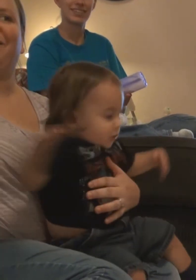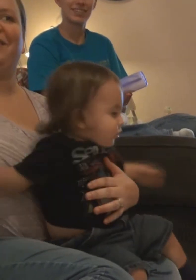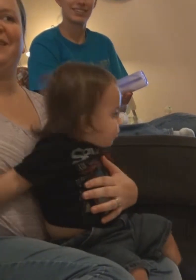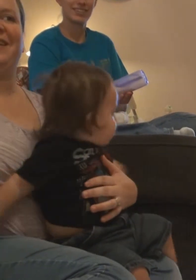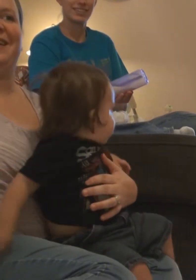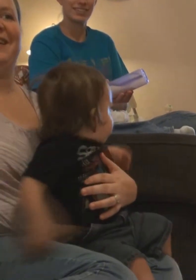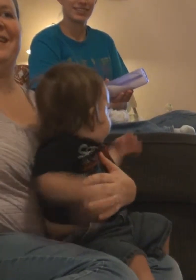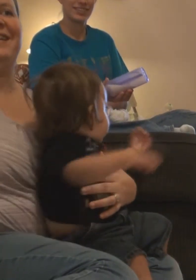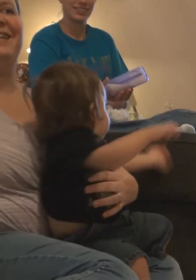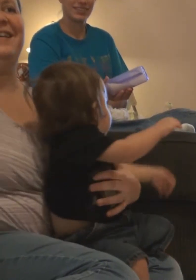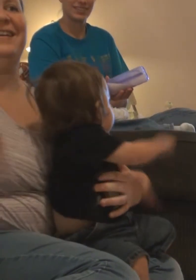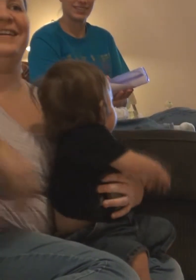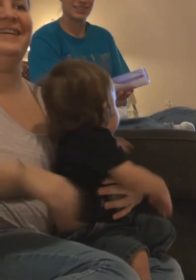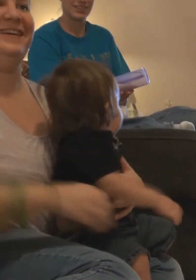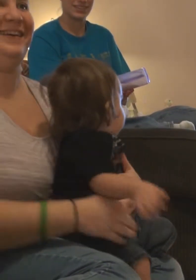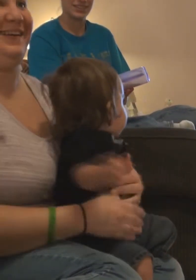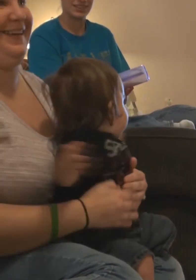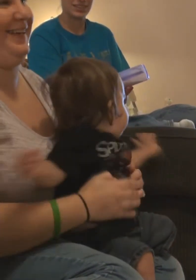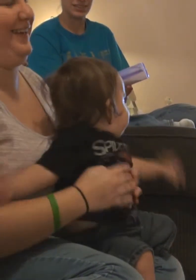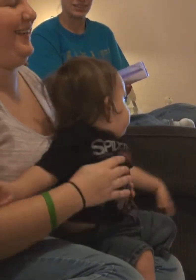and a chance to take pride in your child's ability.